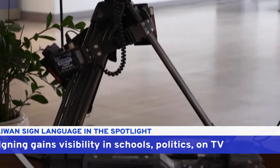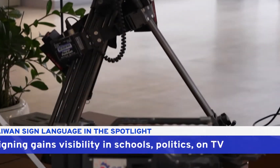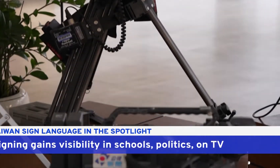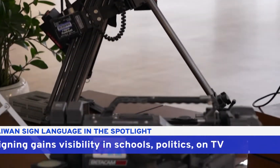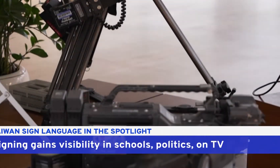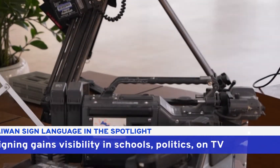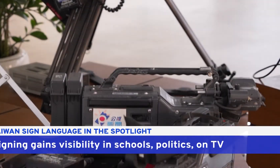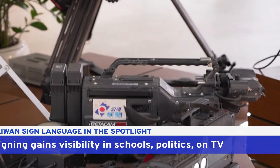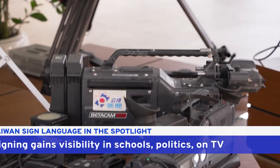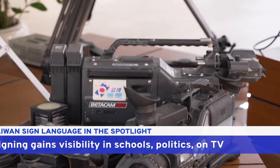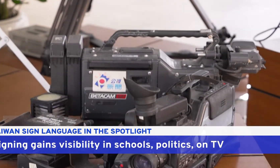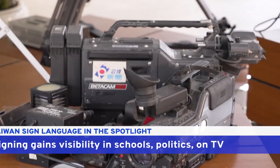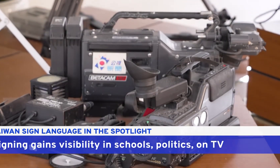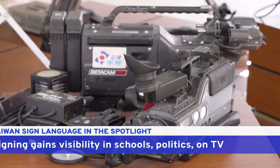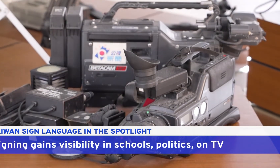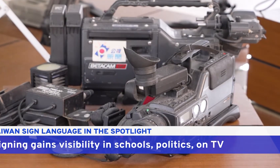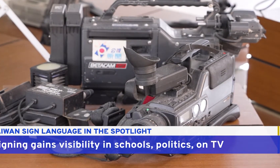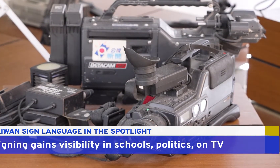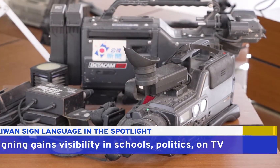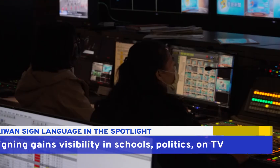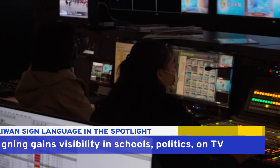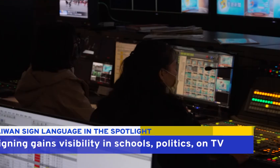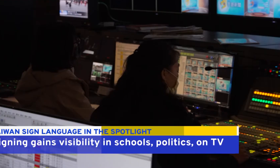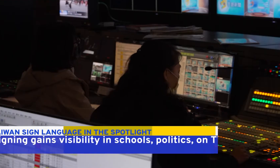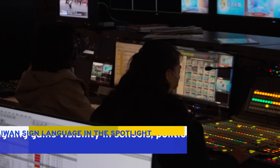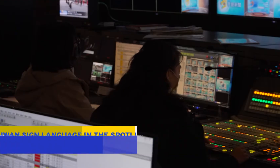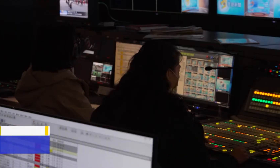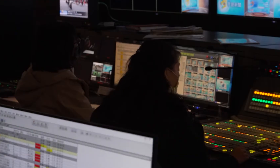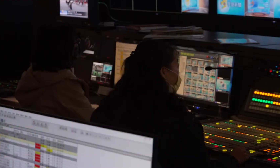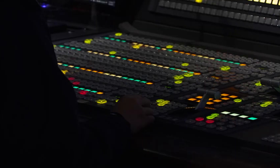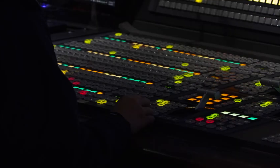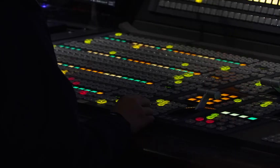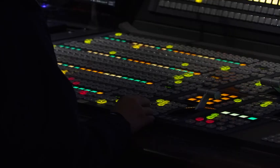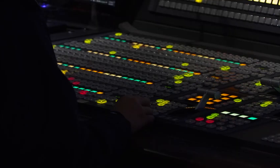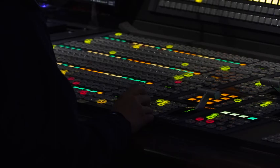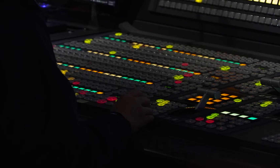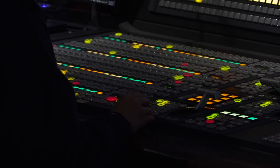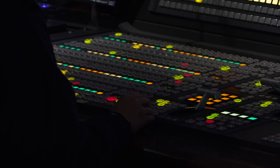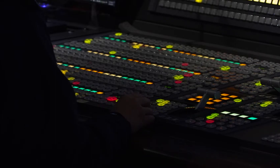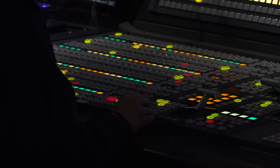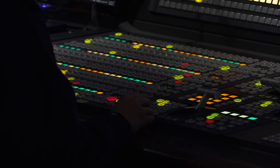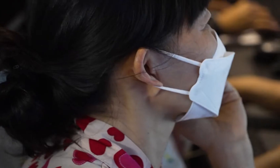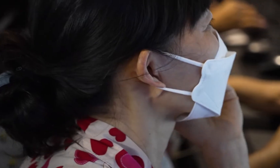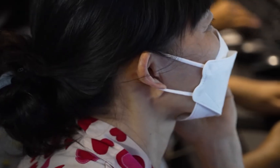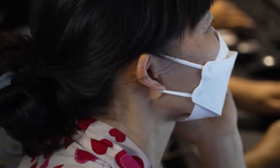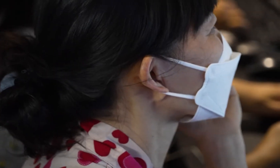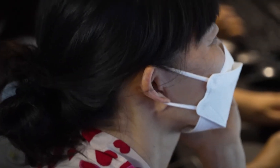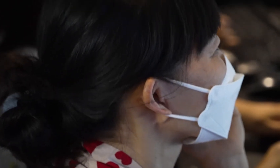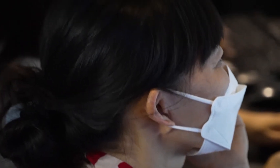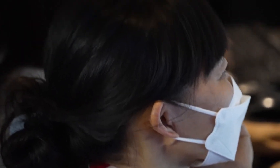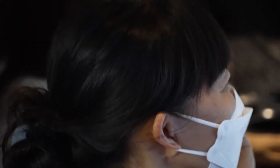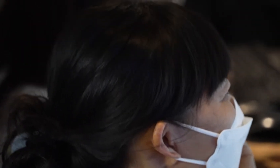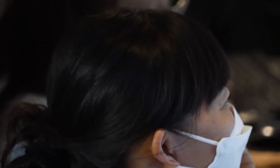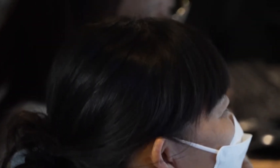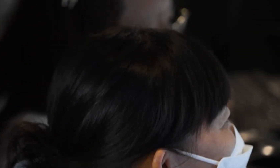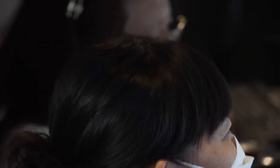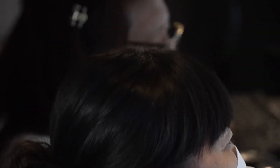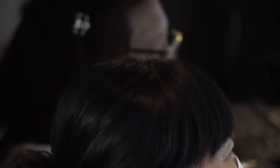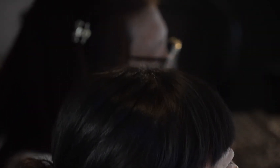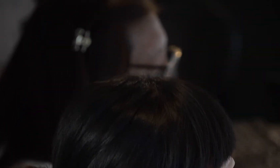in visibility on television, at press conferences, and now in the classroom, putting it on par with